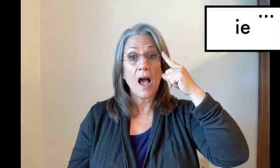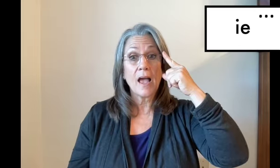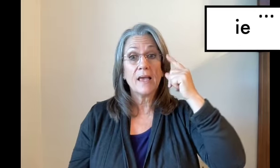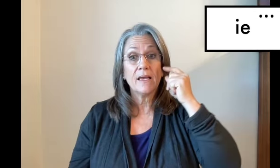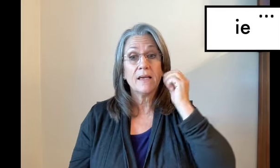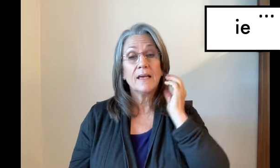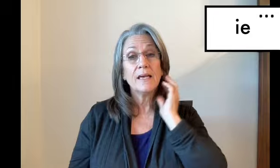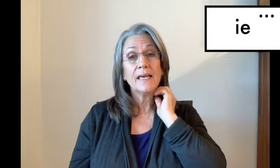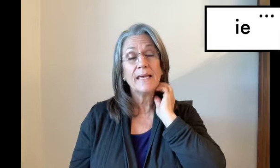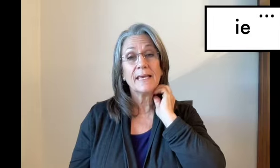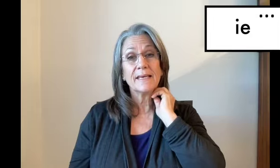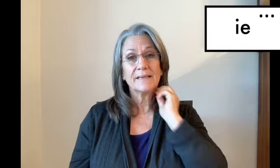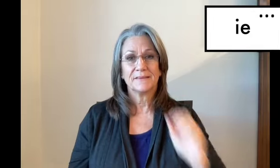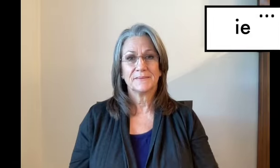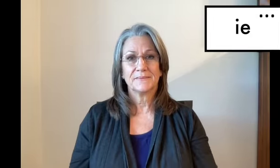I.